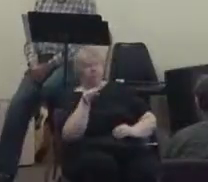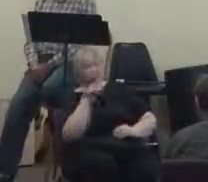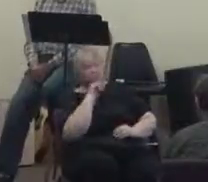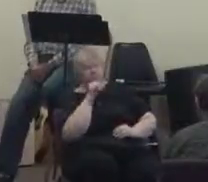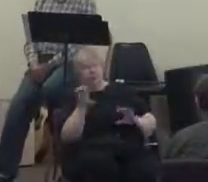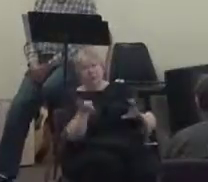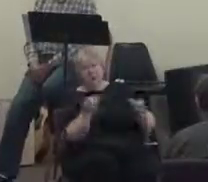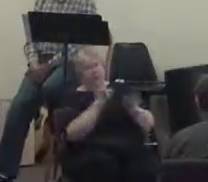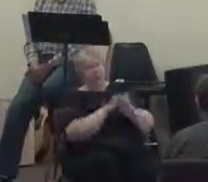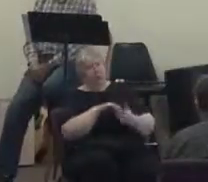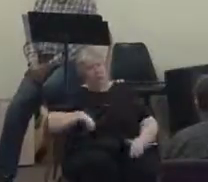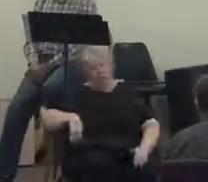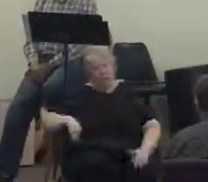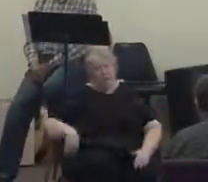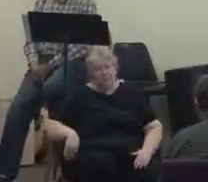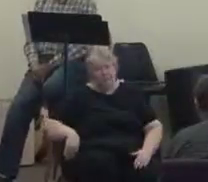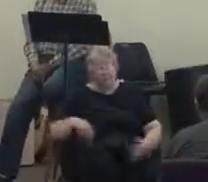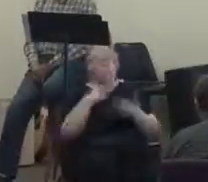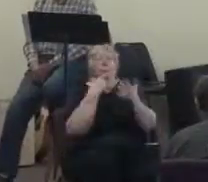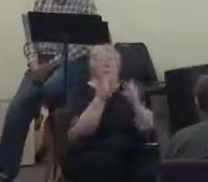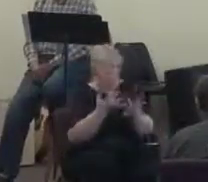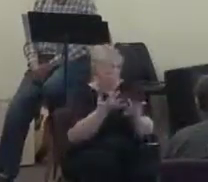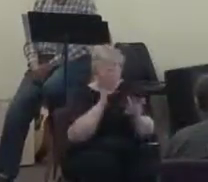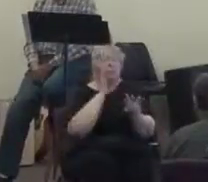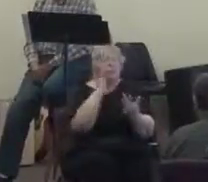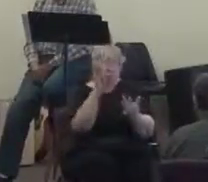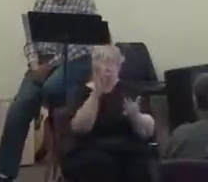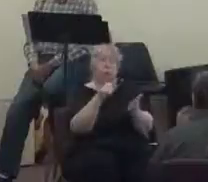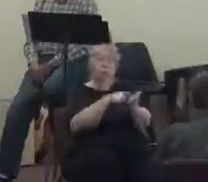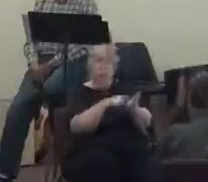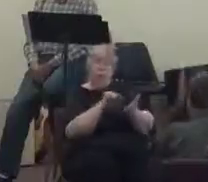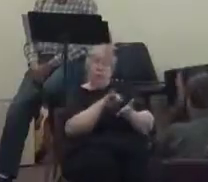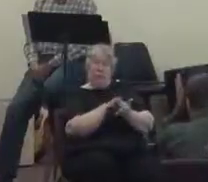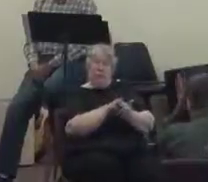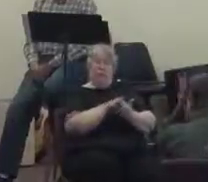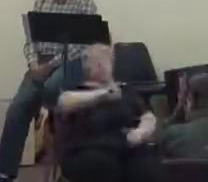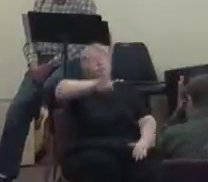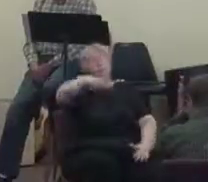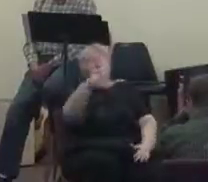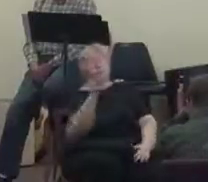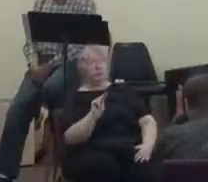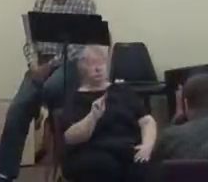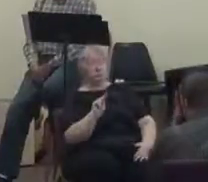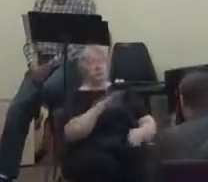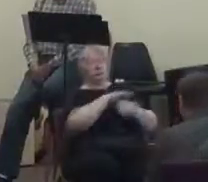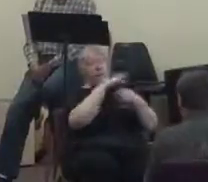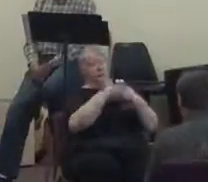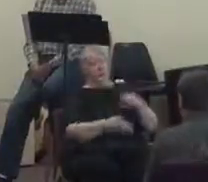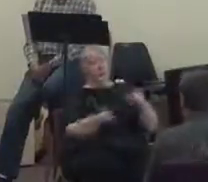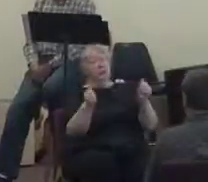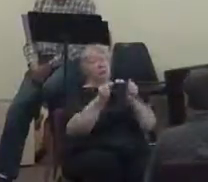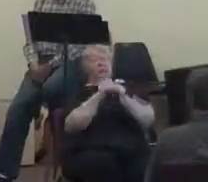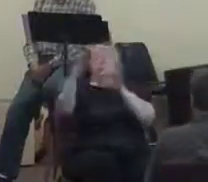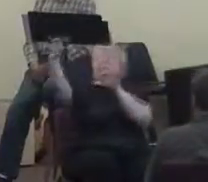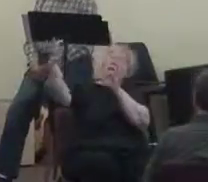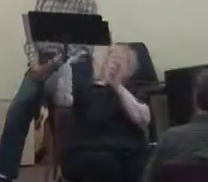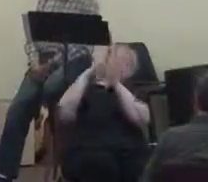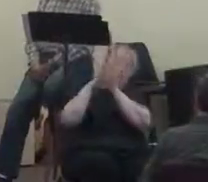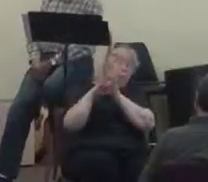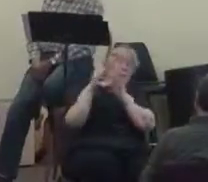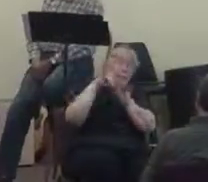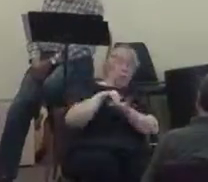my God, hang on to your socks because you're going to need it. The book of John ends with restoration.